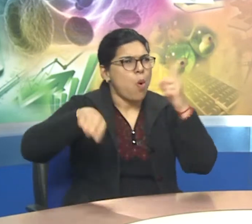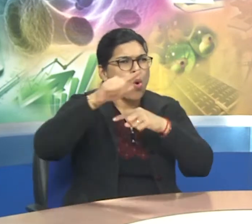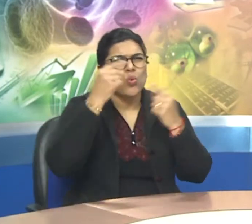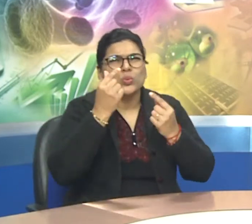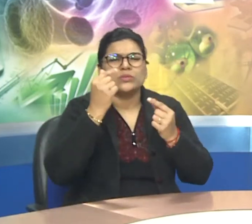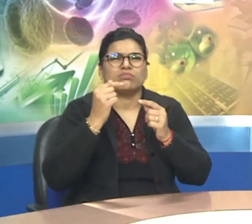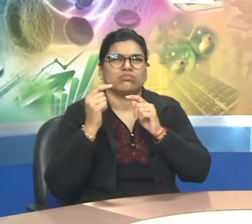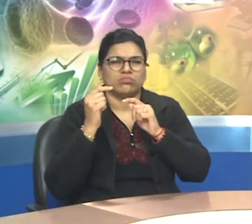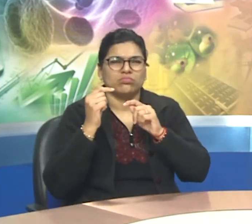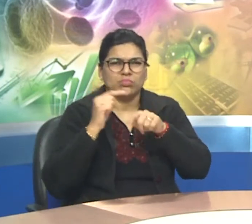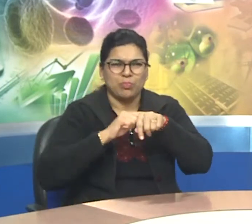thing.